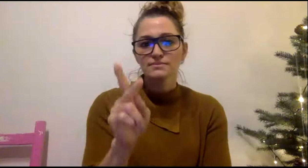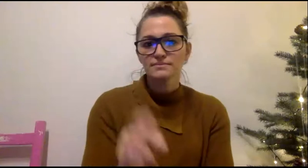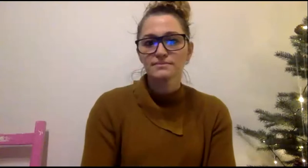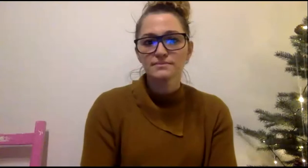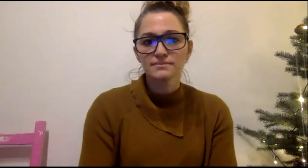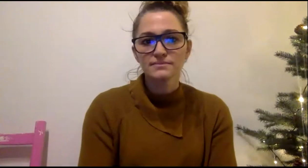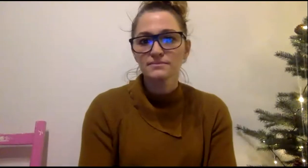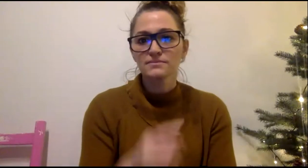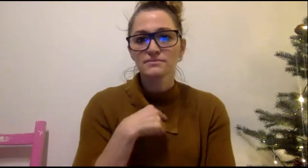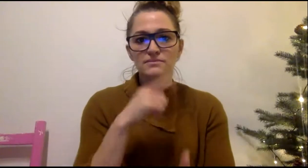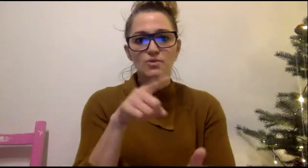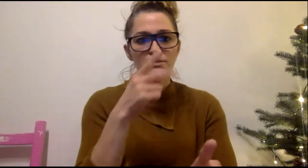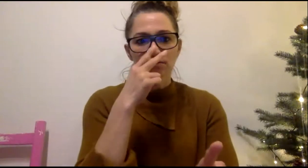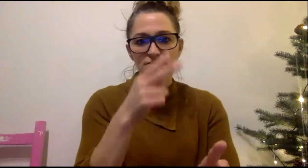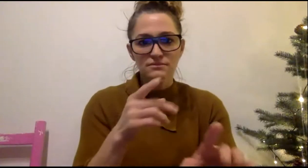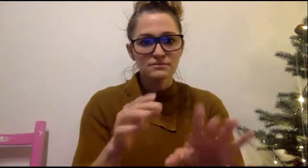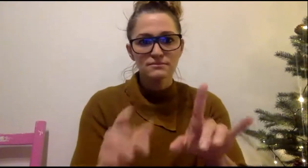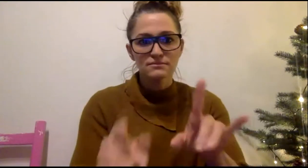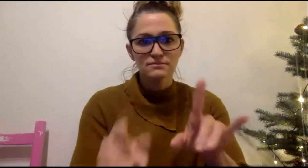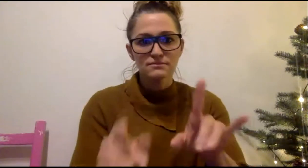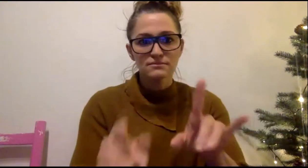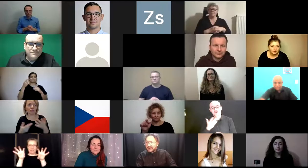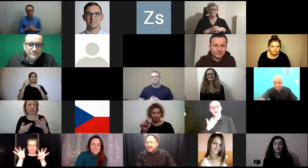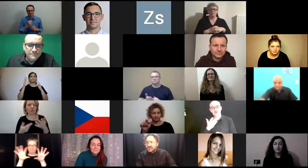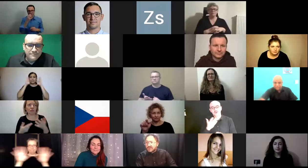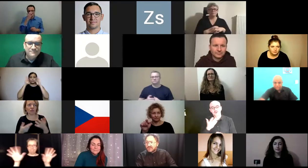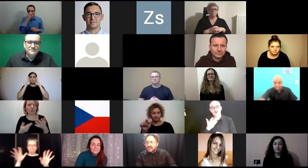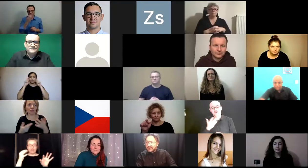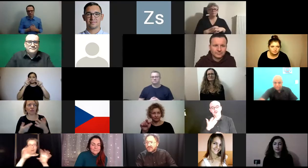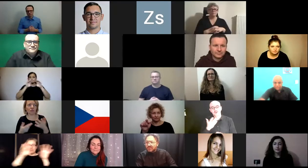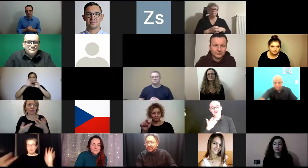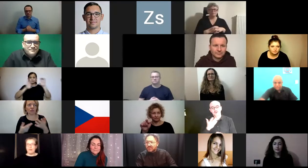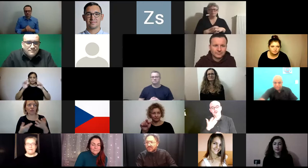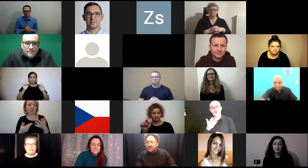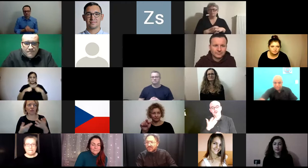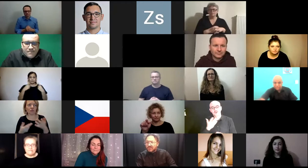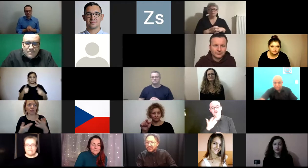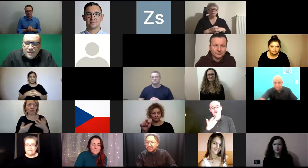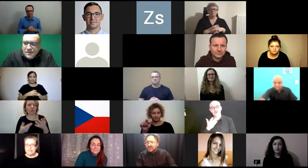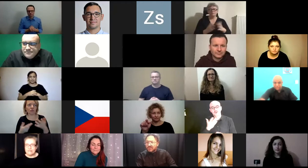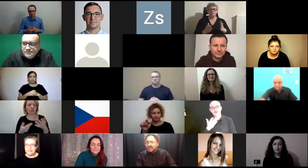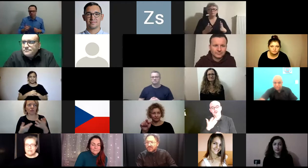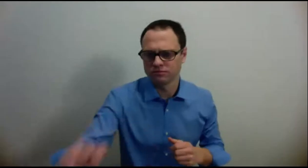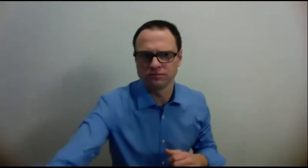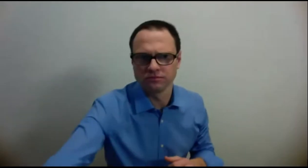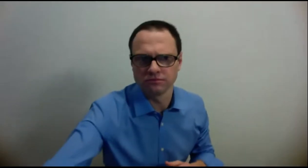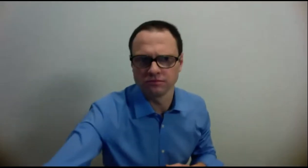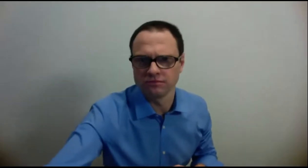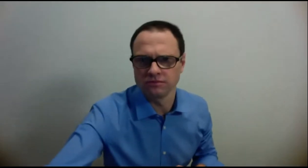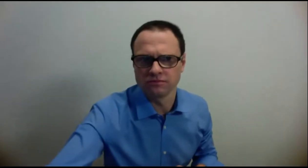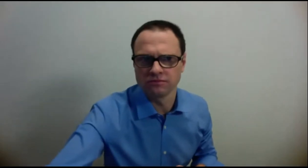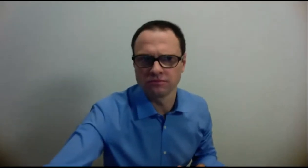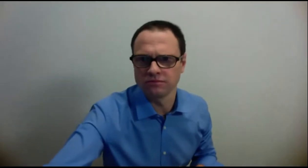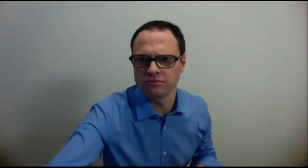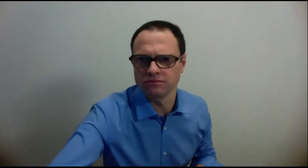The Facebook and YouTube viewers have some technical issues, so we need to go to gallery